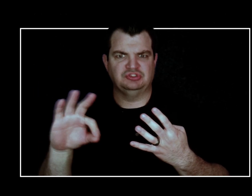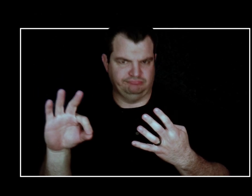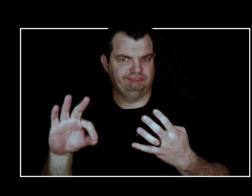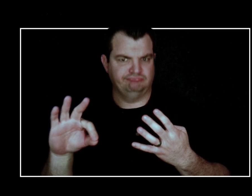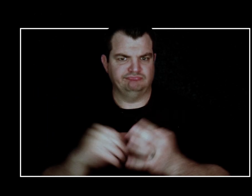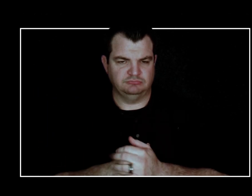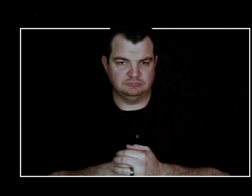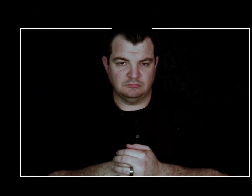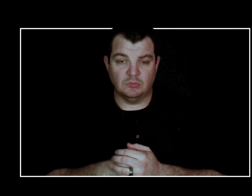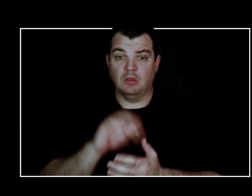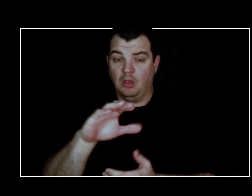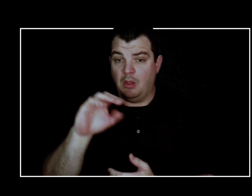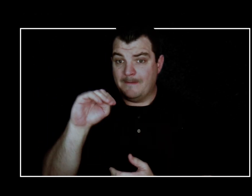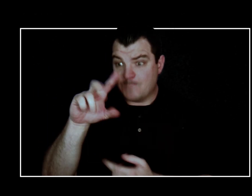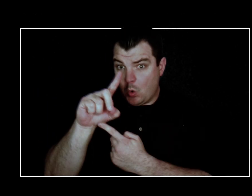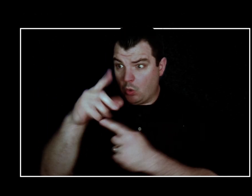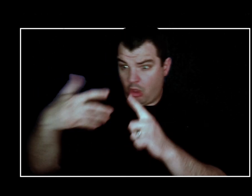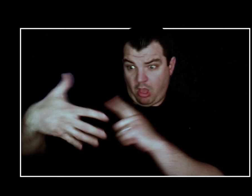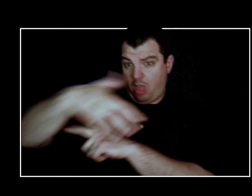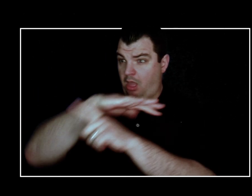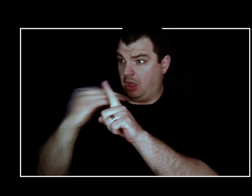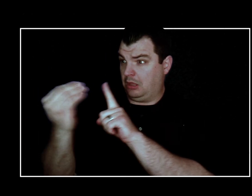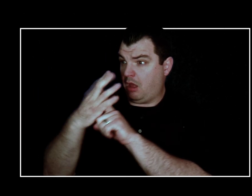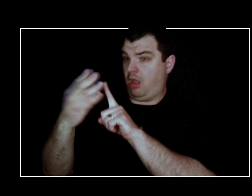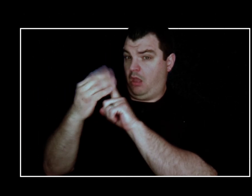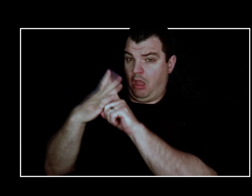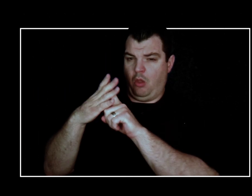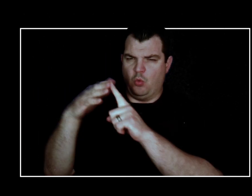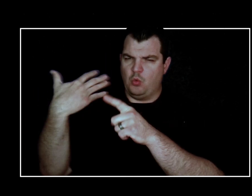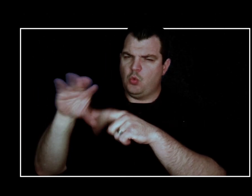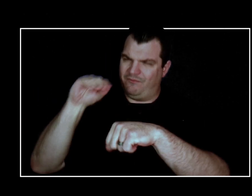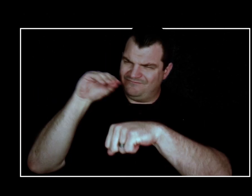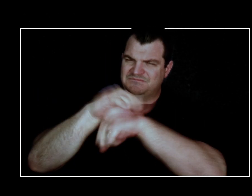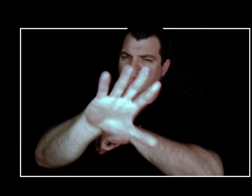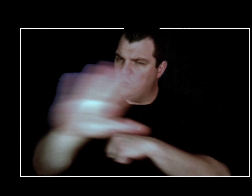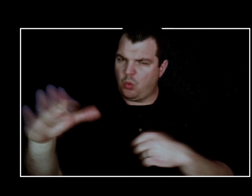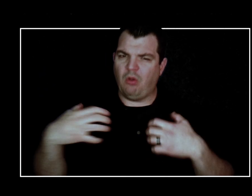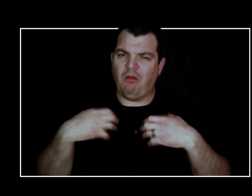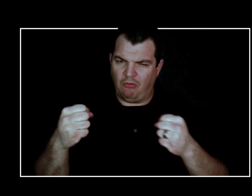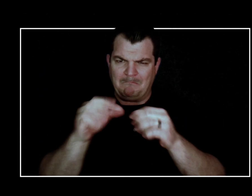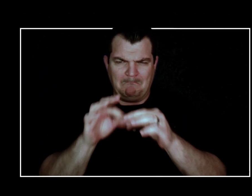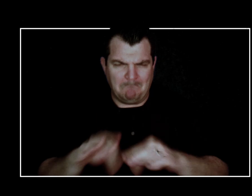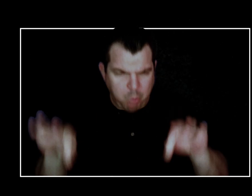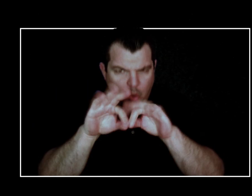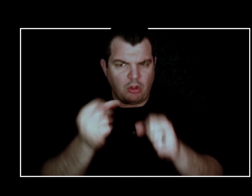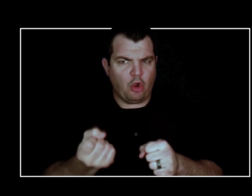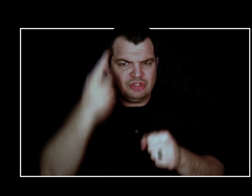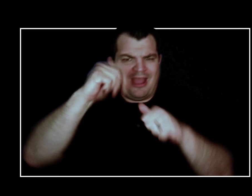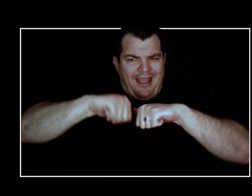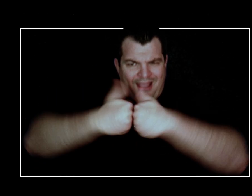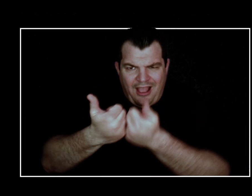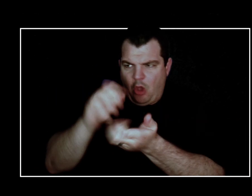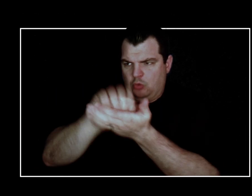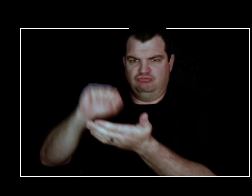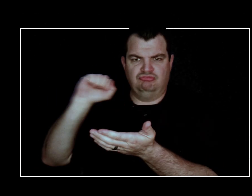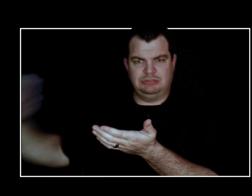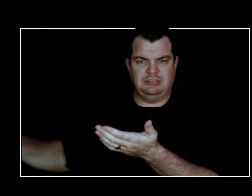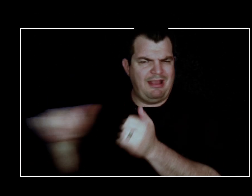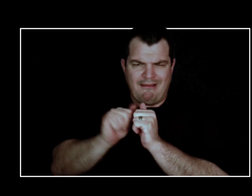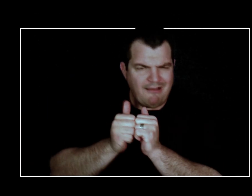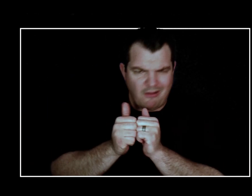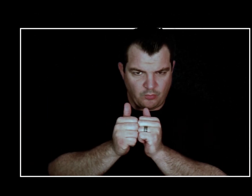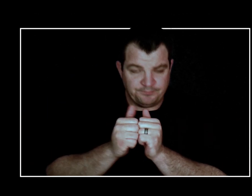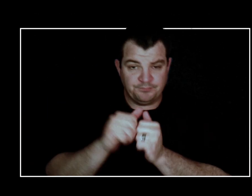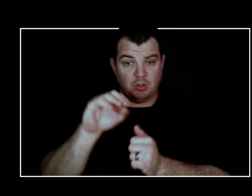and furniture. Being around mold can affect your health, so it's important to understand how to get rid of